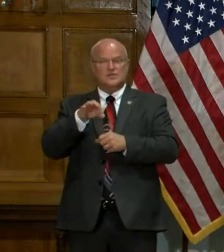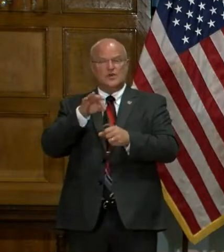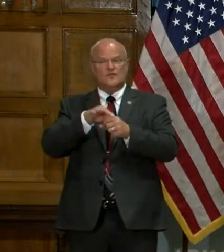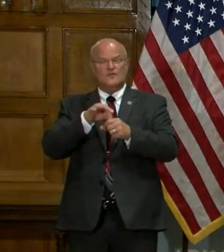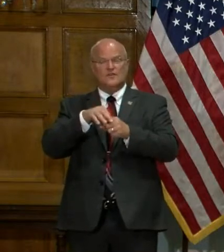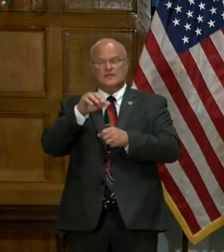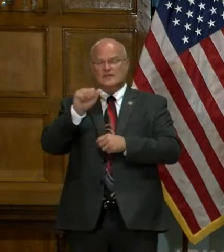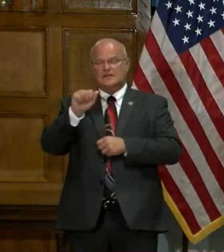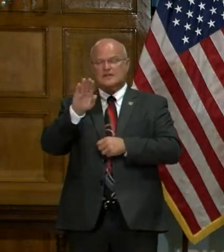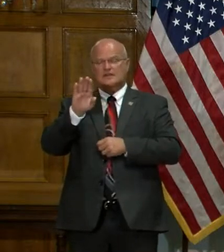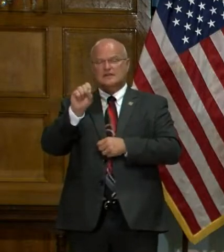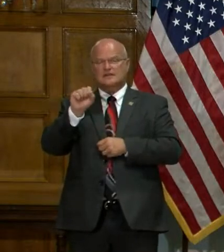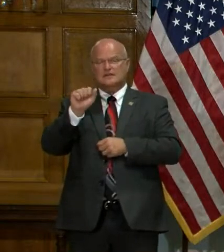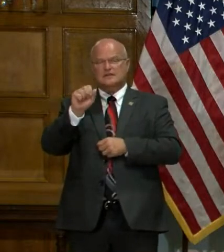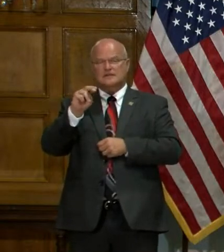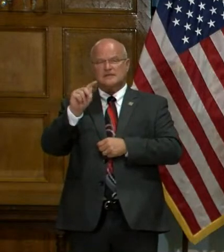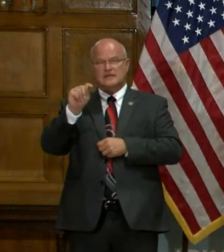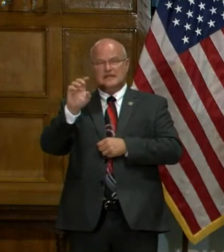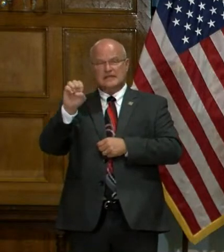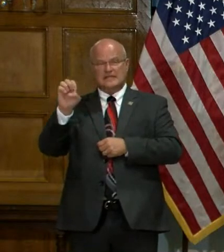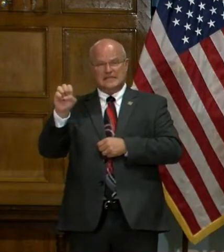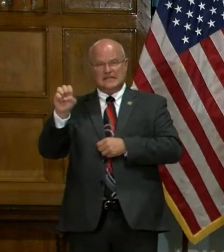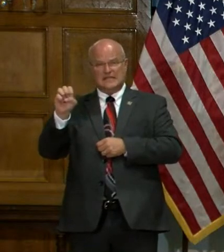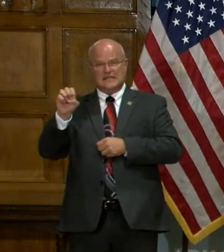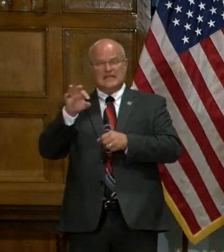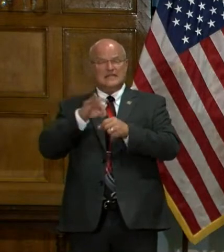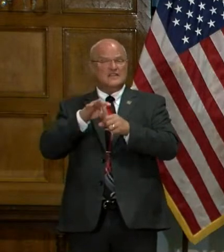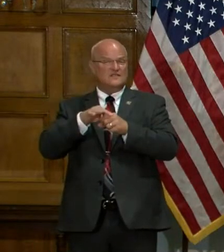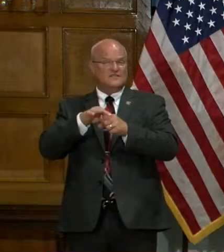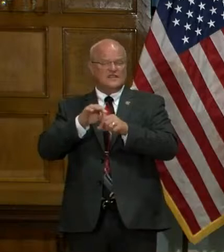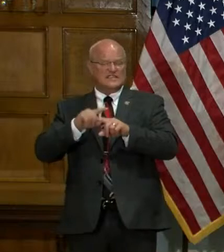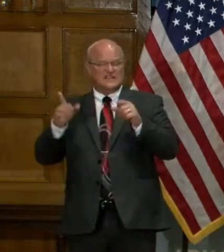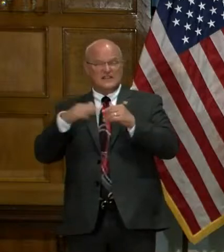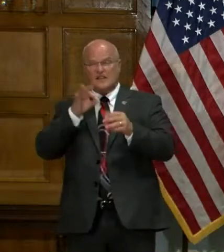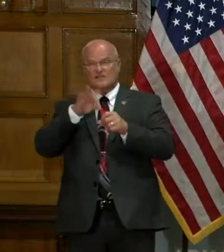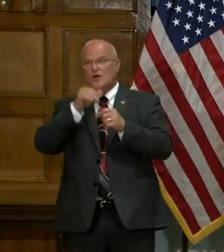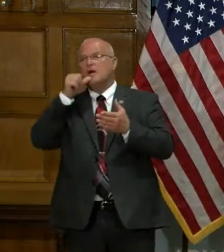voting absentee is different than simply a vote by mail